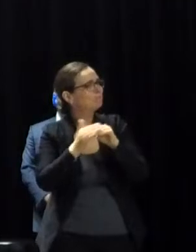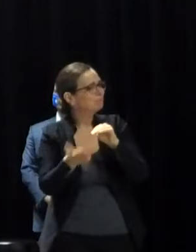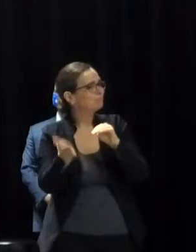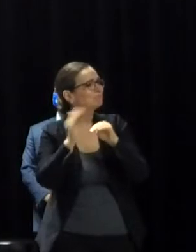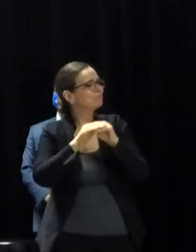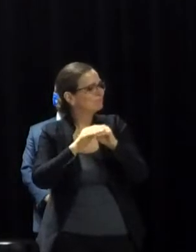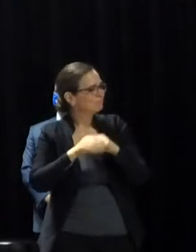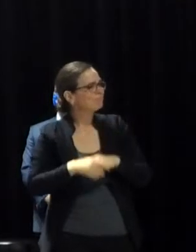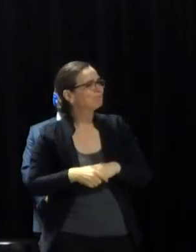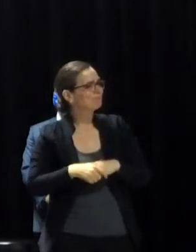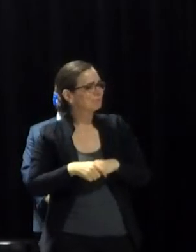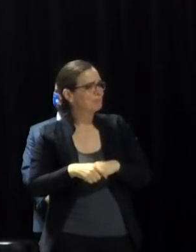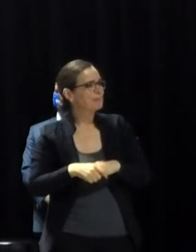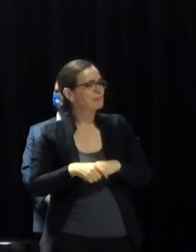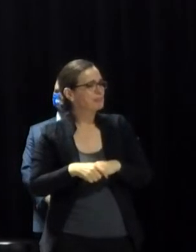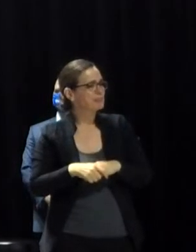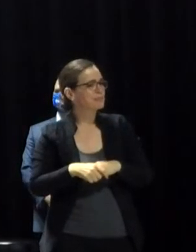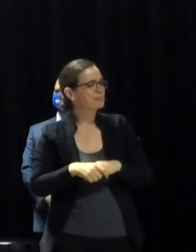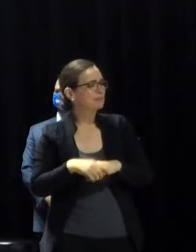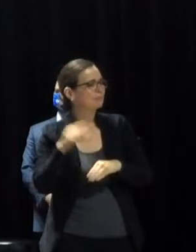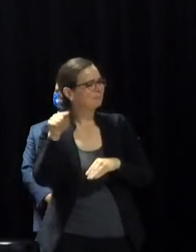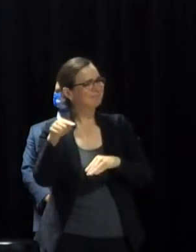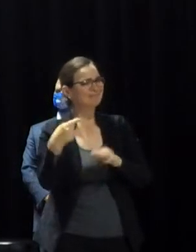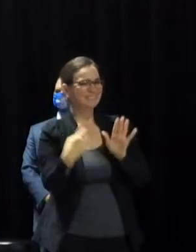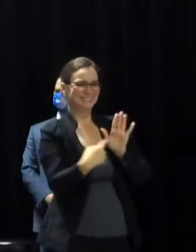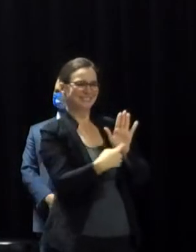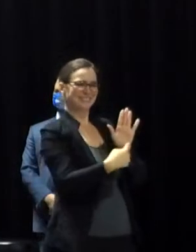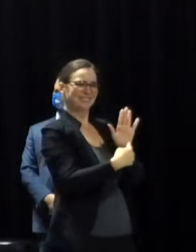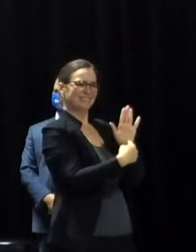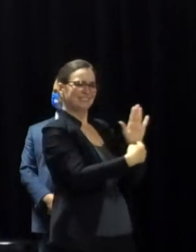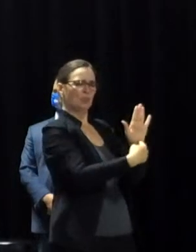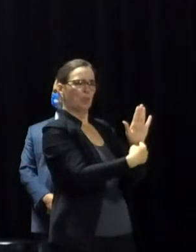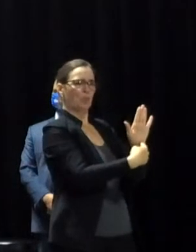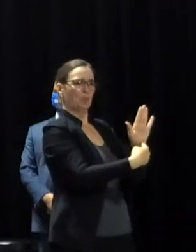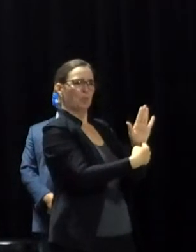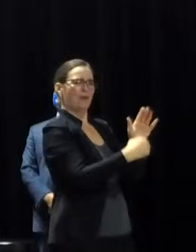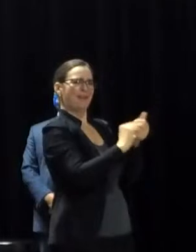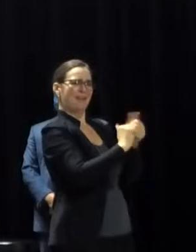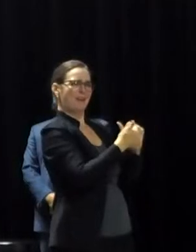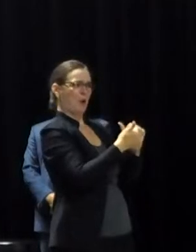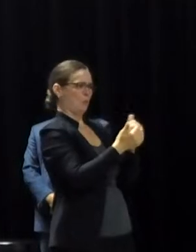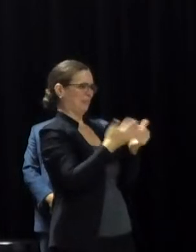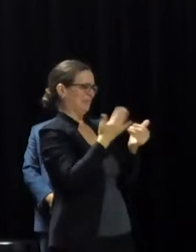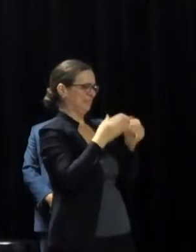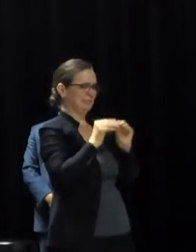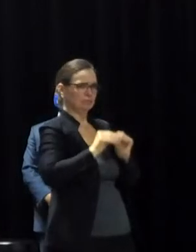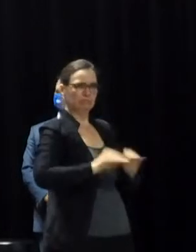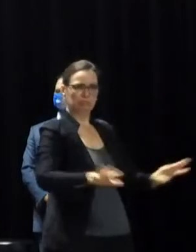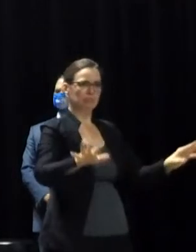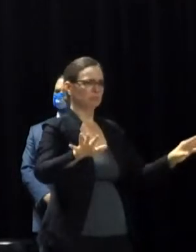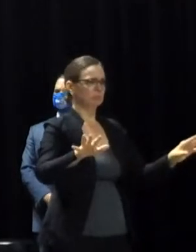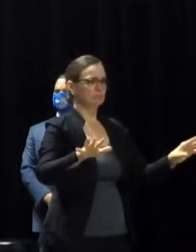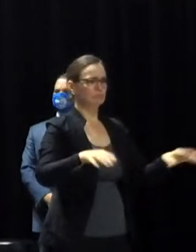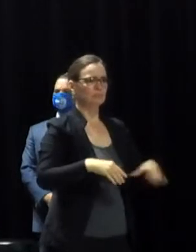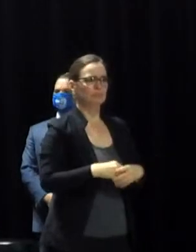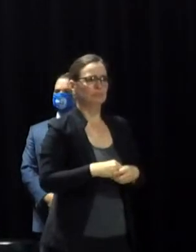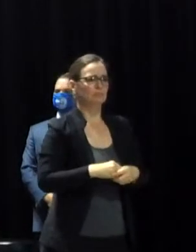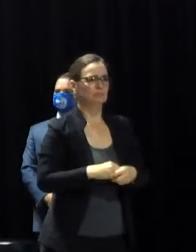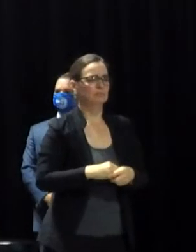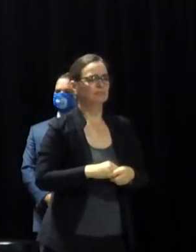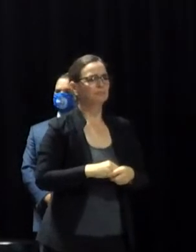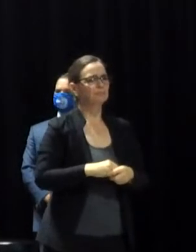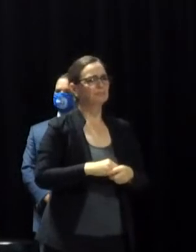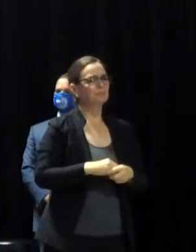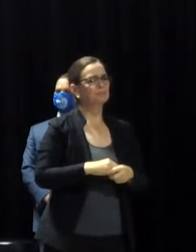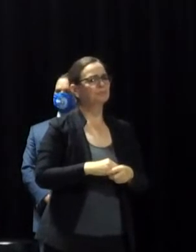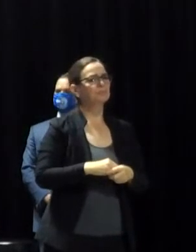It's a microcosm of what is happening, like a small fires. We are trying to put it out every day by